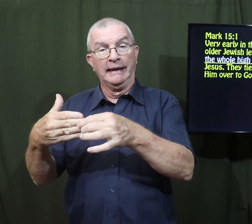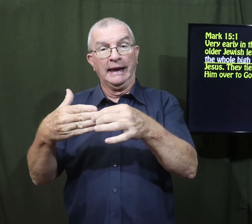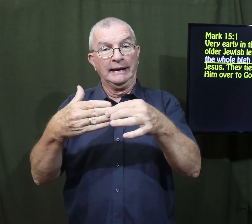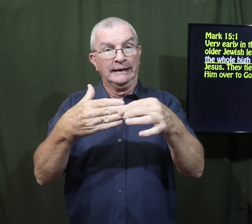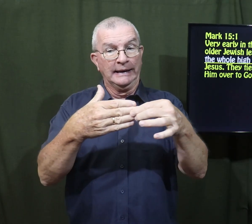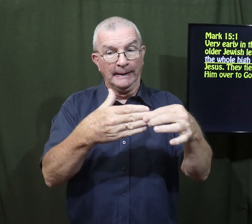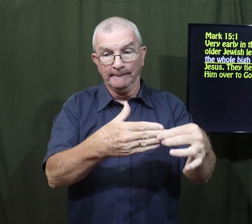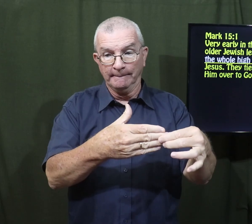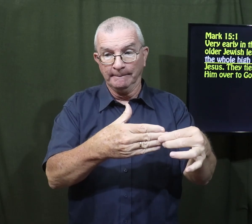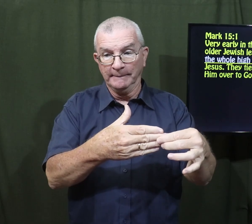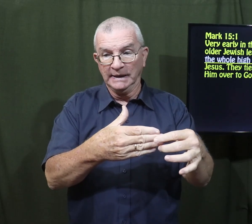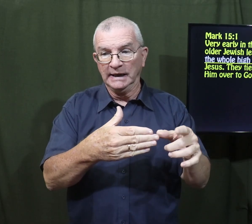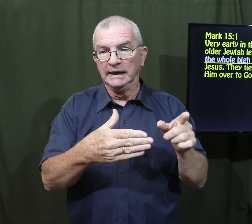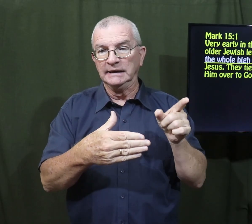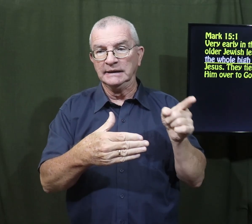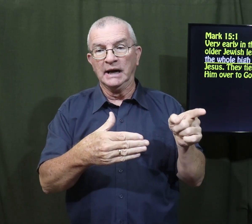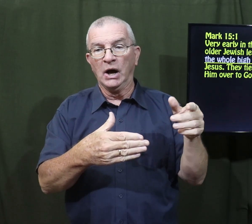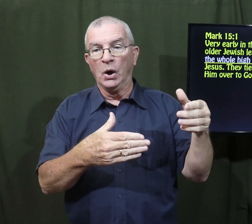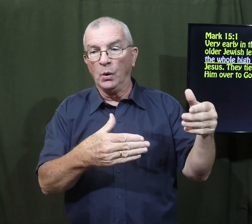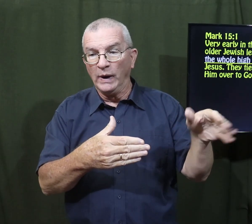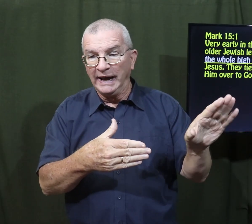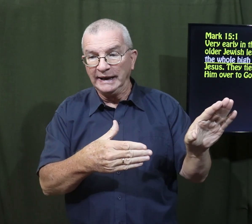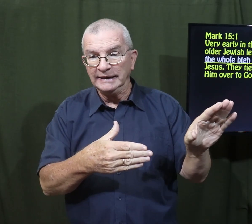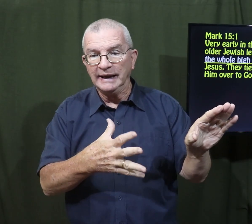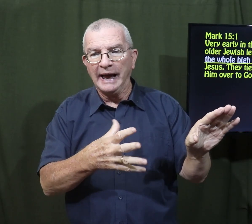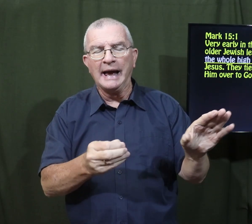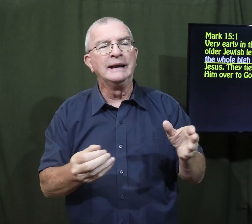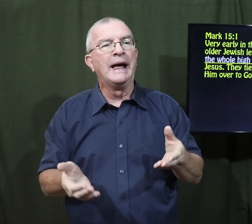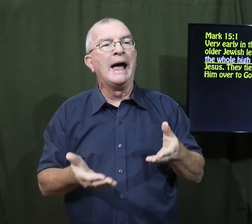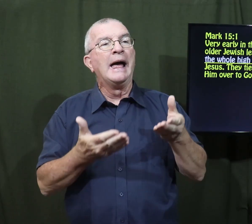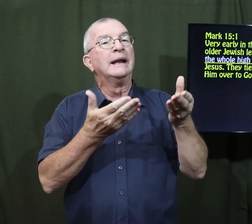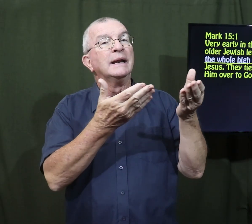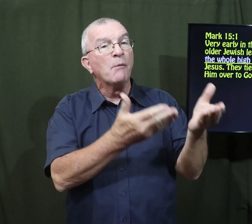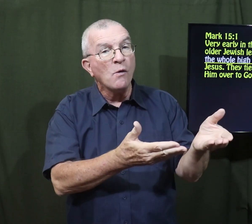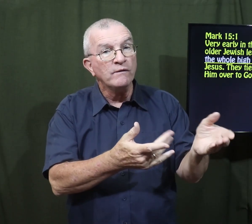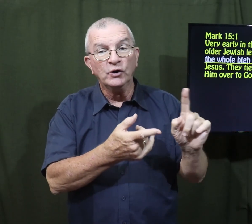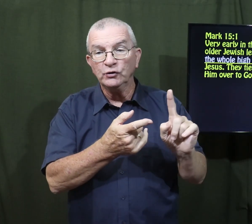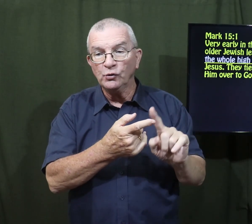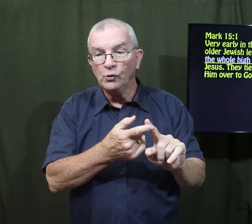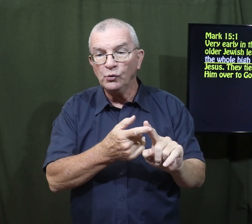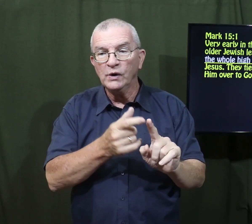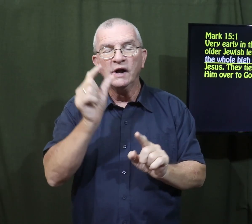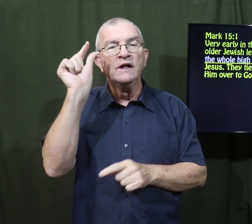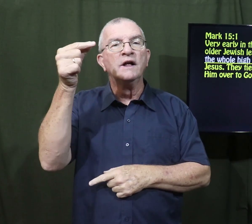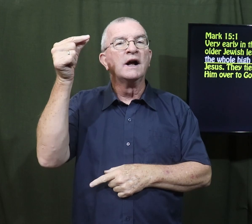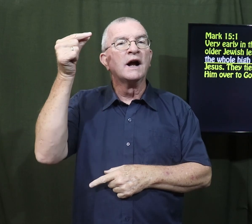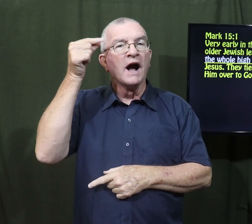They tied him and led him away and handed him over to